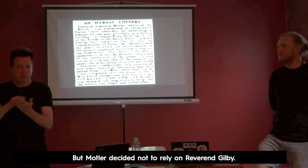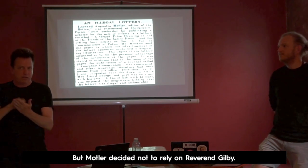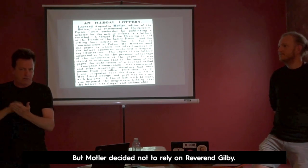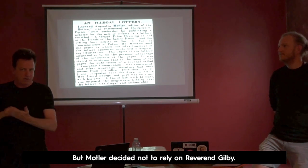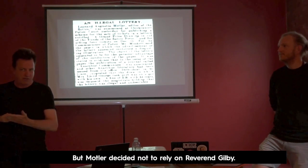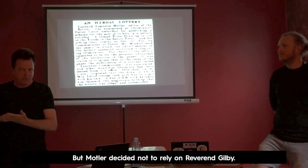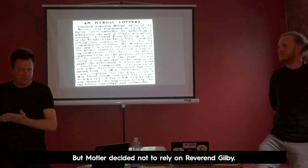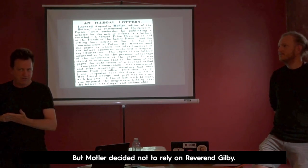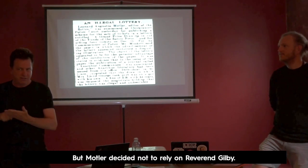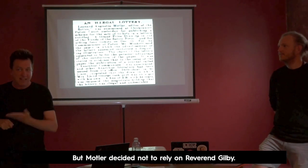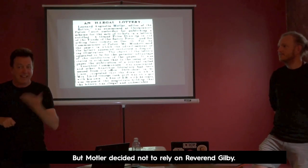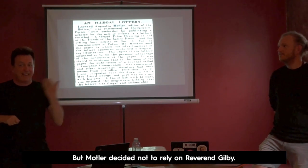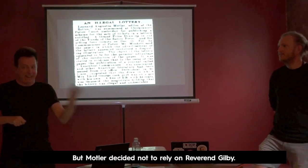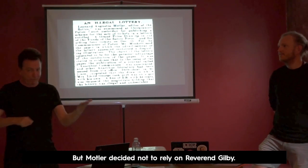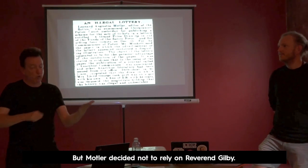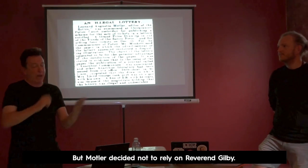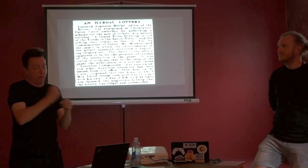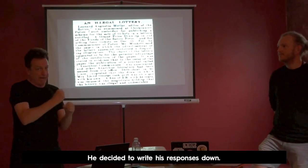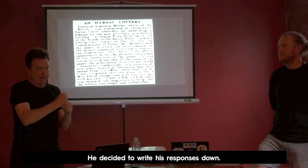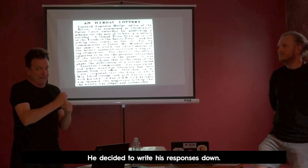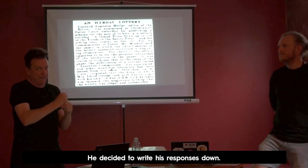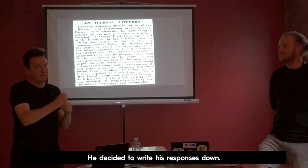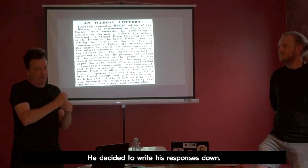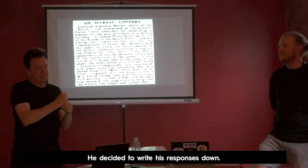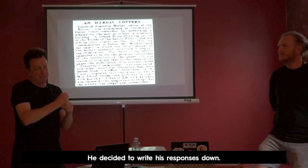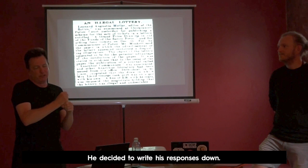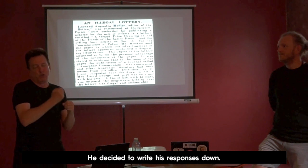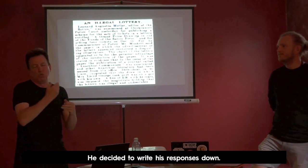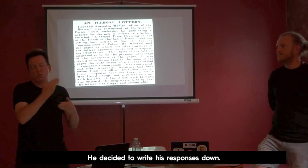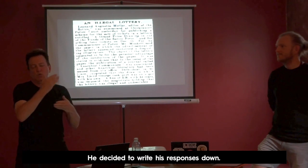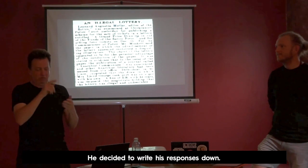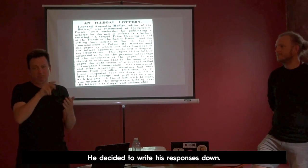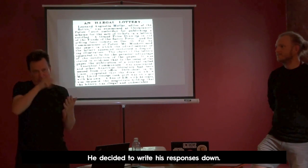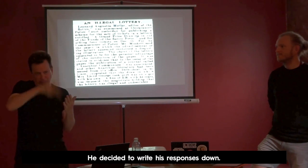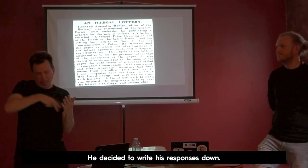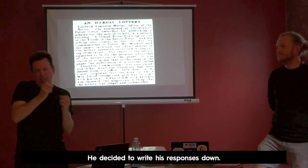But Motler decided not to rely on Reverend Gilby. He decided to write his responses down.